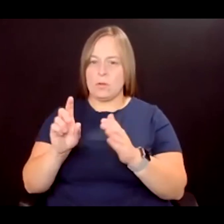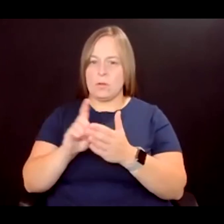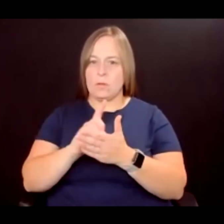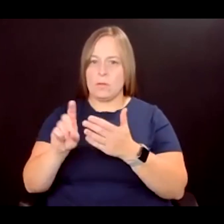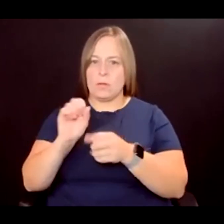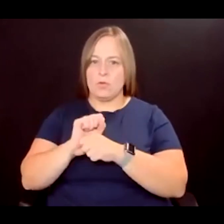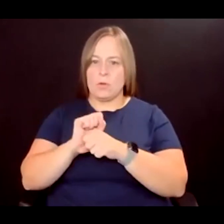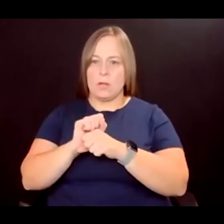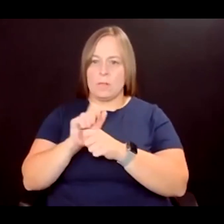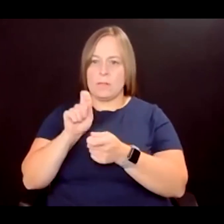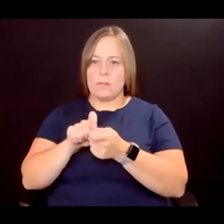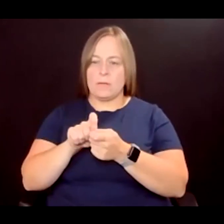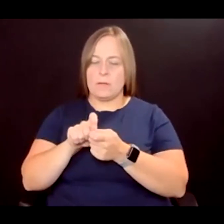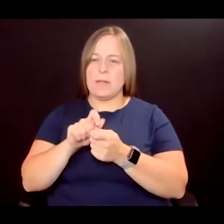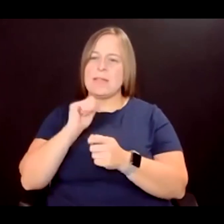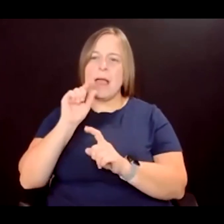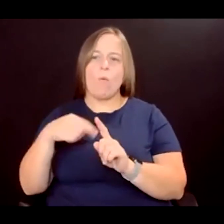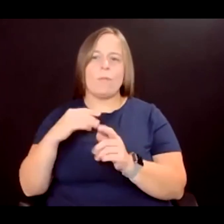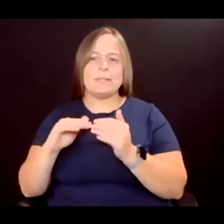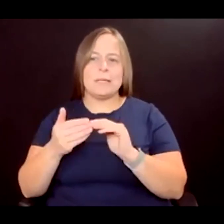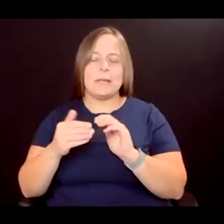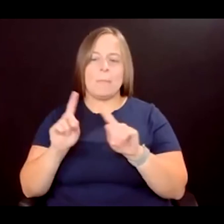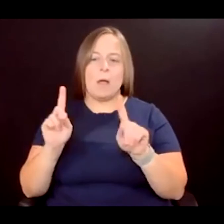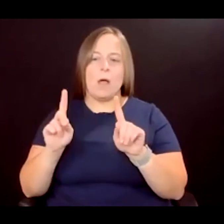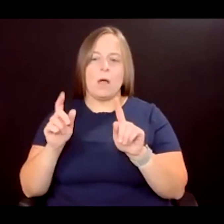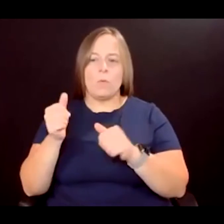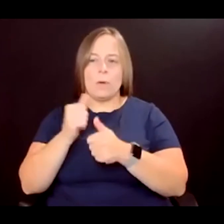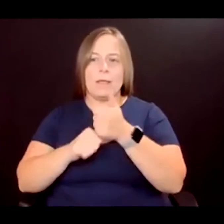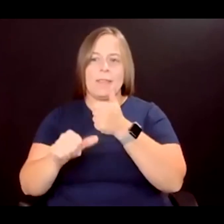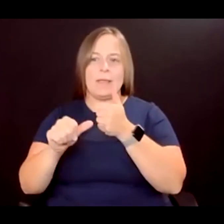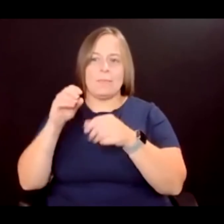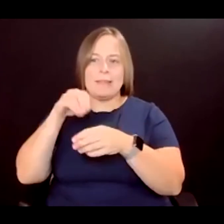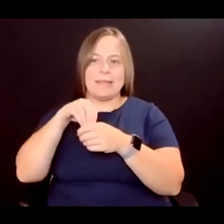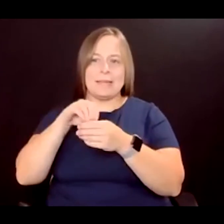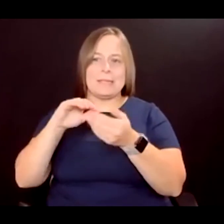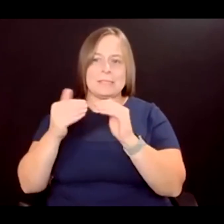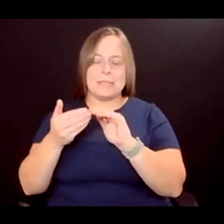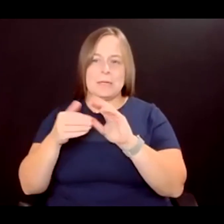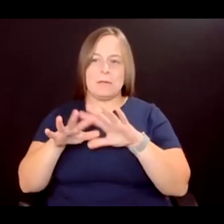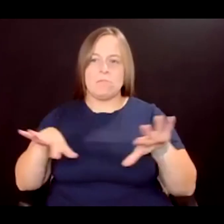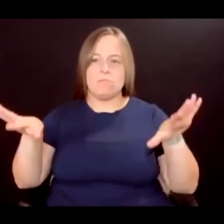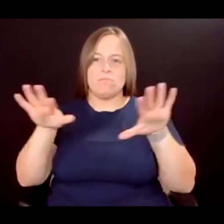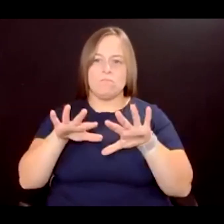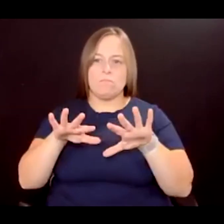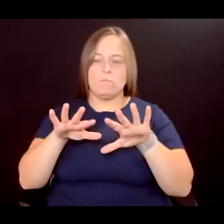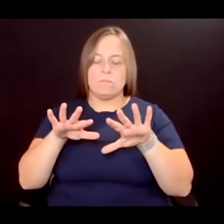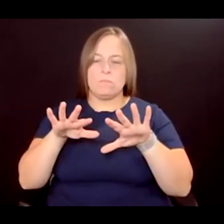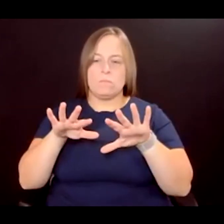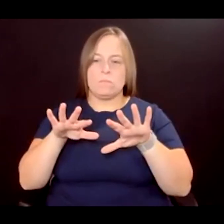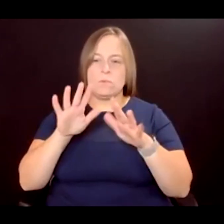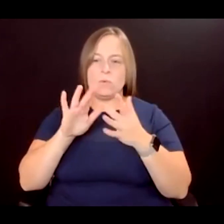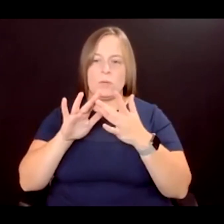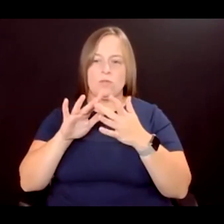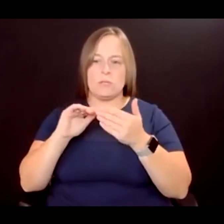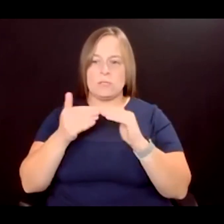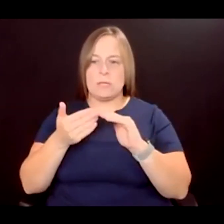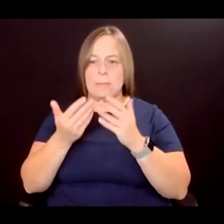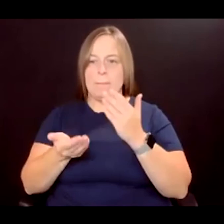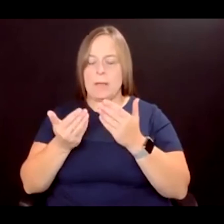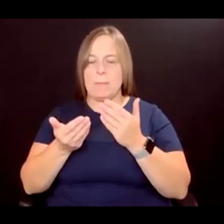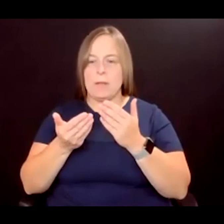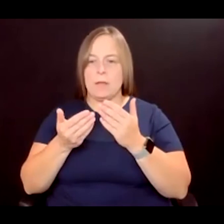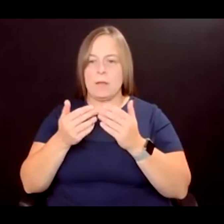also, here, is a lot of people, particularly with an access to